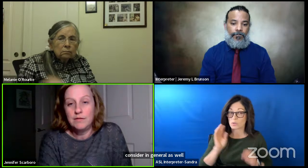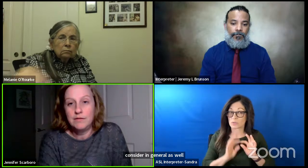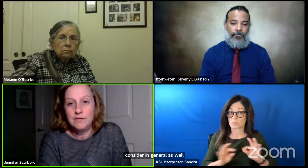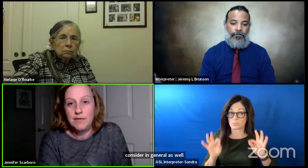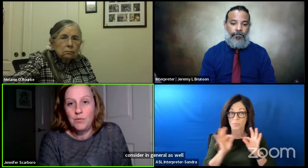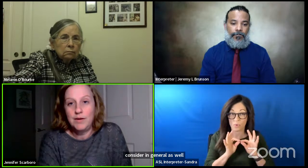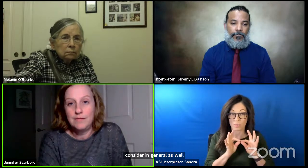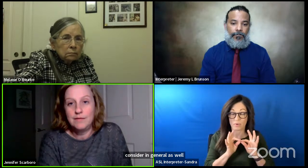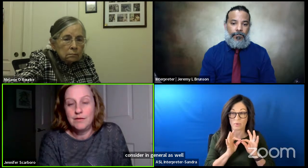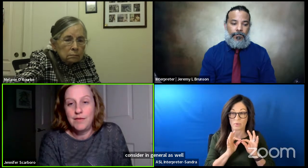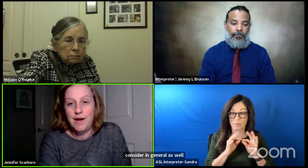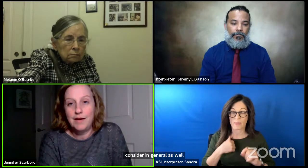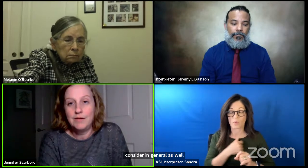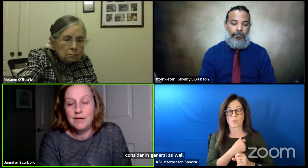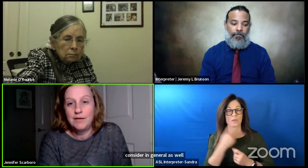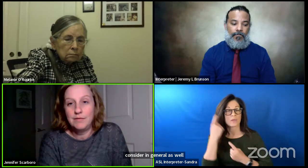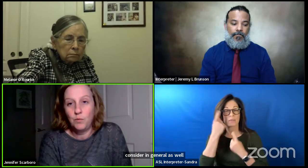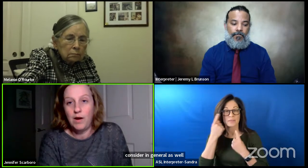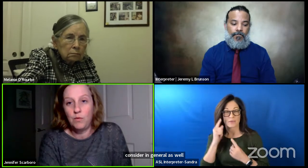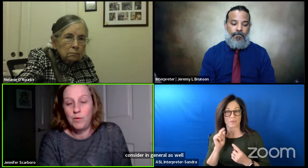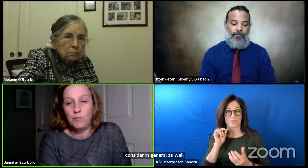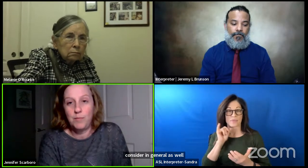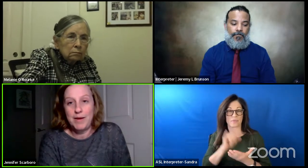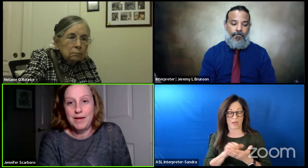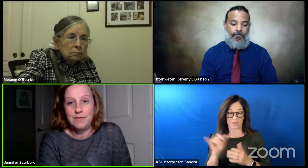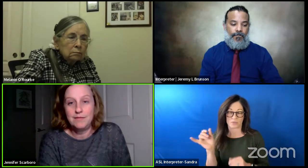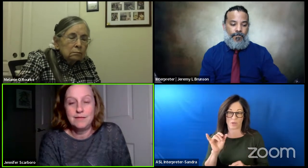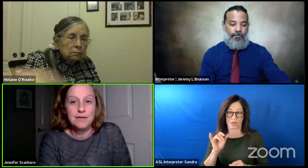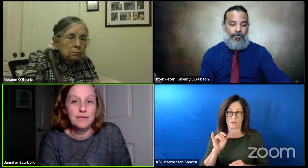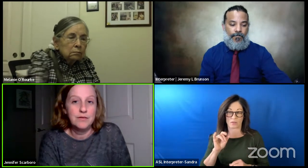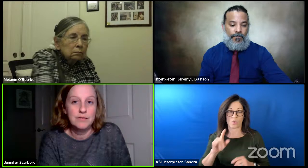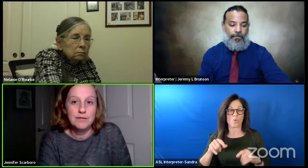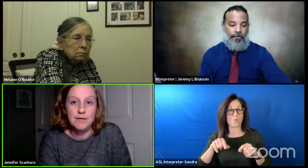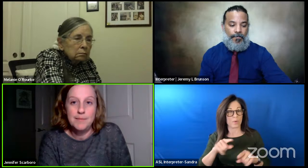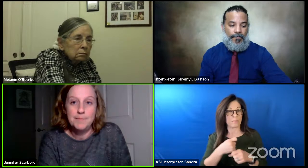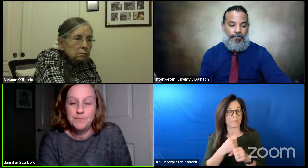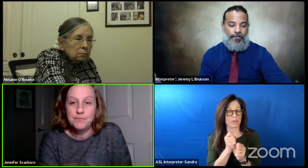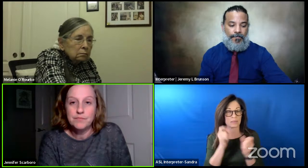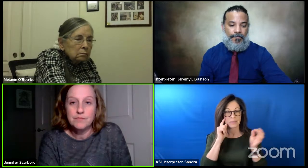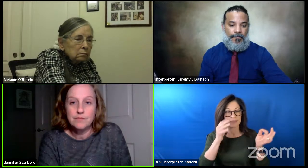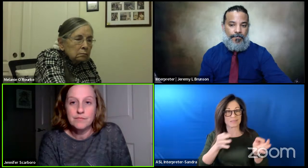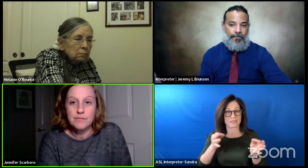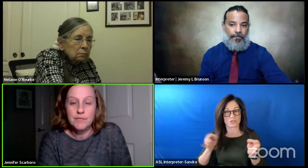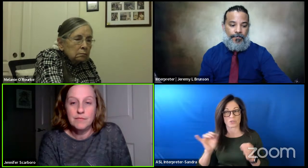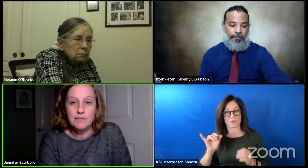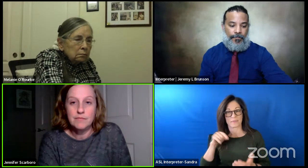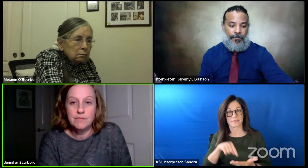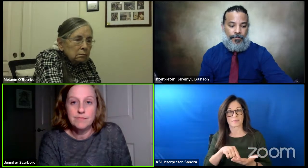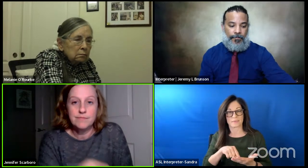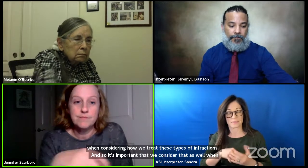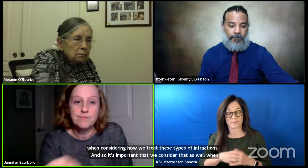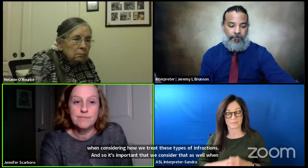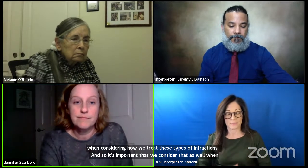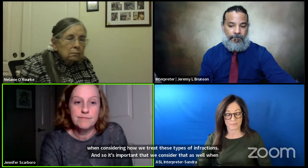we consider that as well when we're making these decisions.